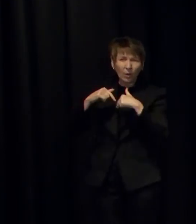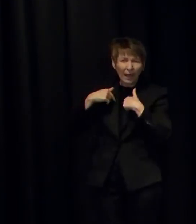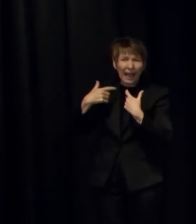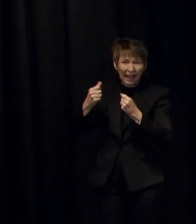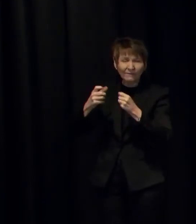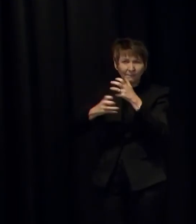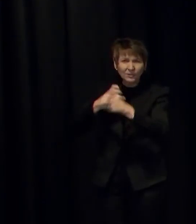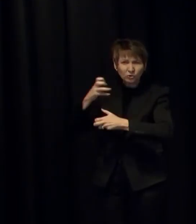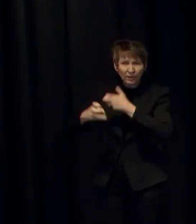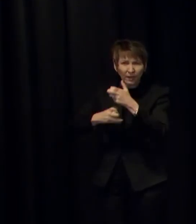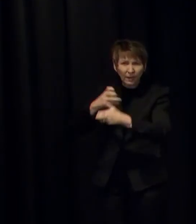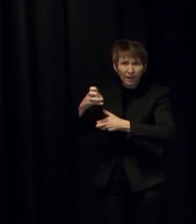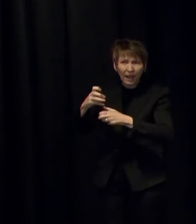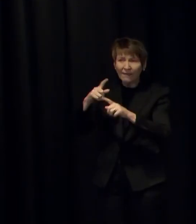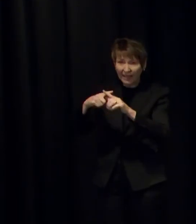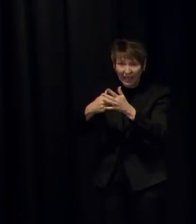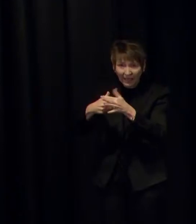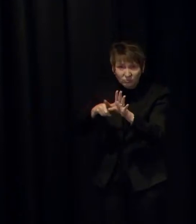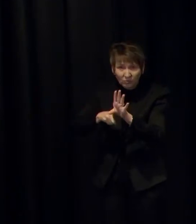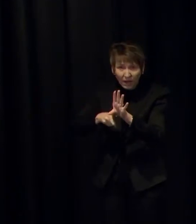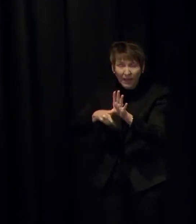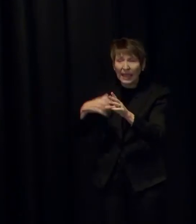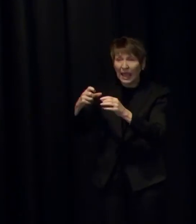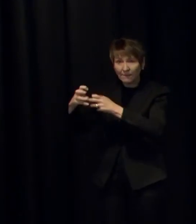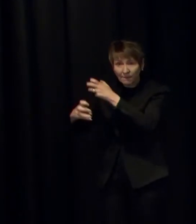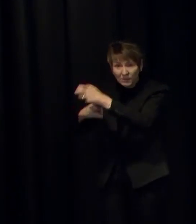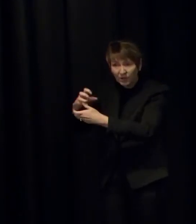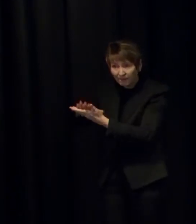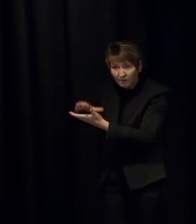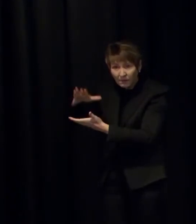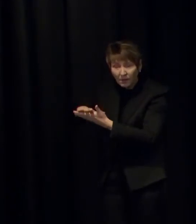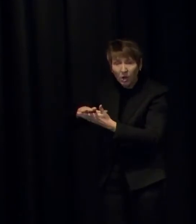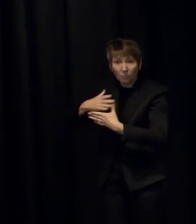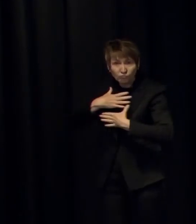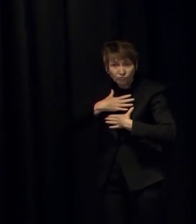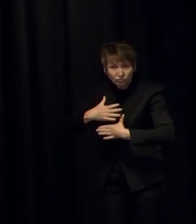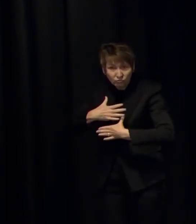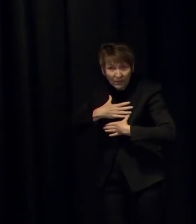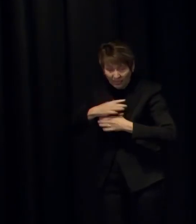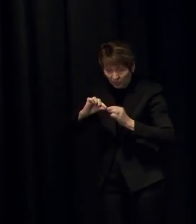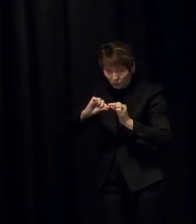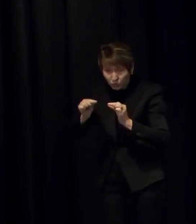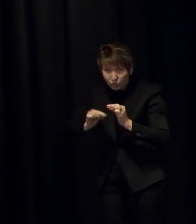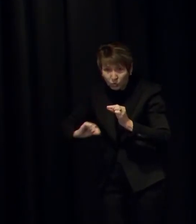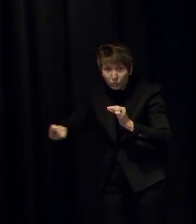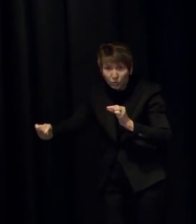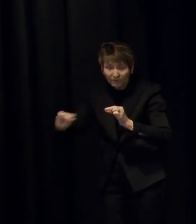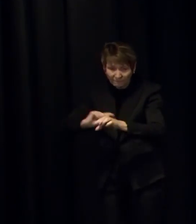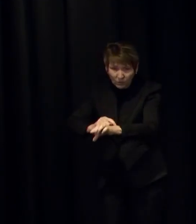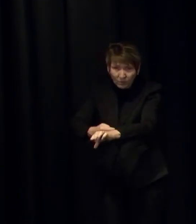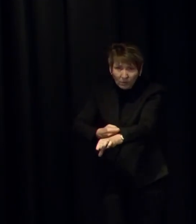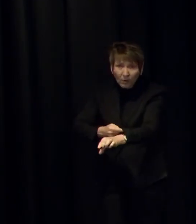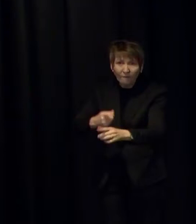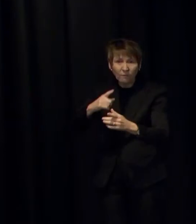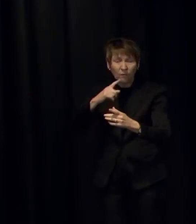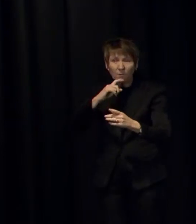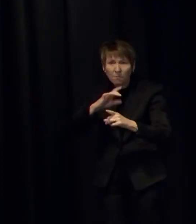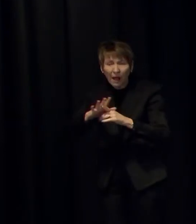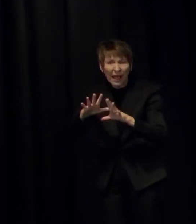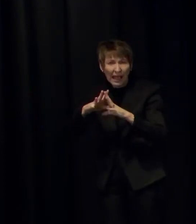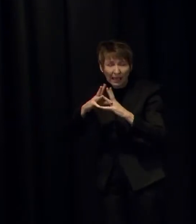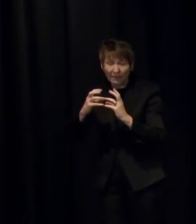function of we don't have the tubes and wires. We don't have the PPE. We've got all that. We've got all of that stuff. What it's a function of is we